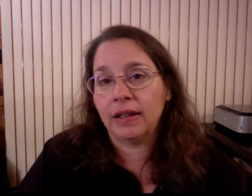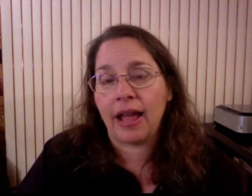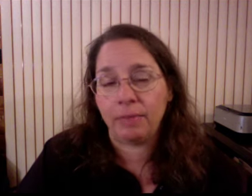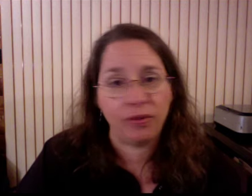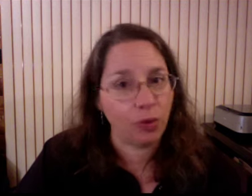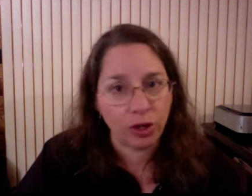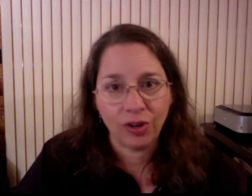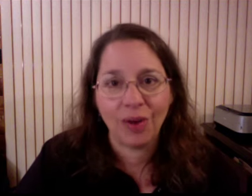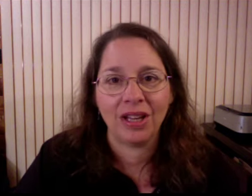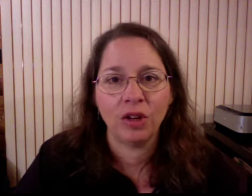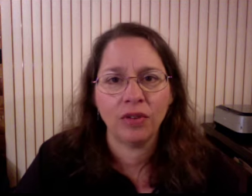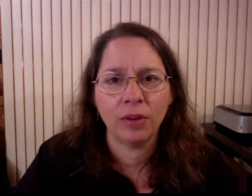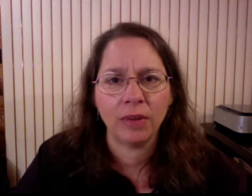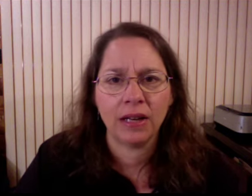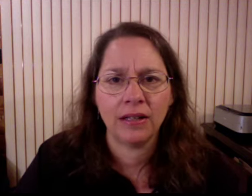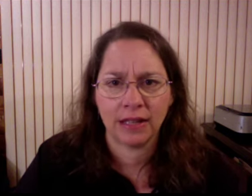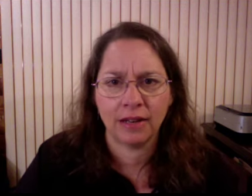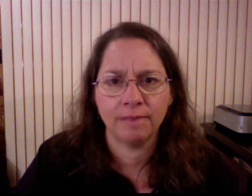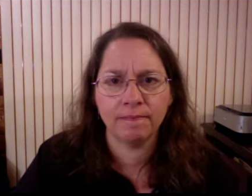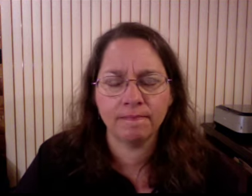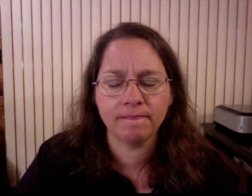And before you know it, you have committed sin.